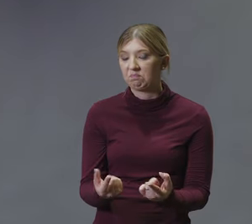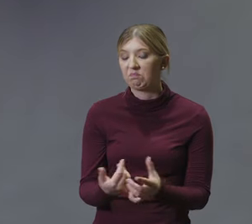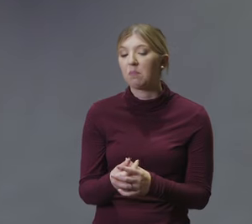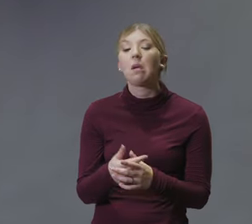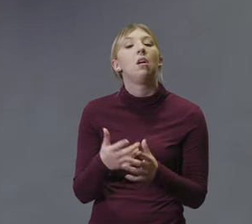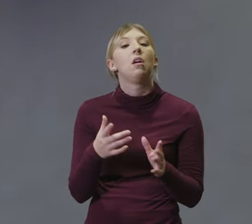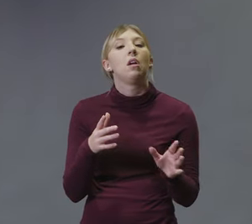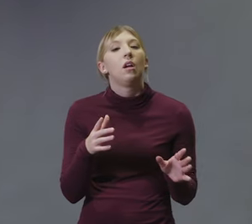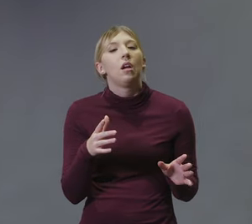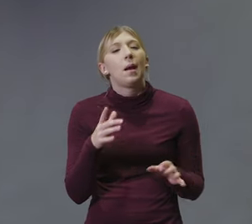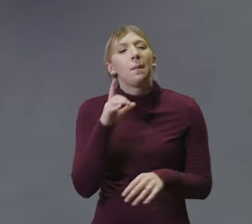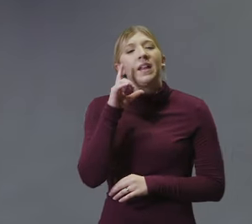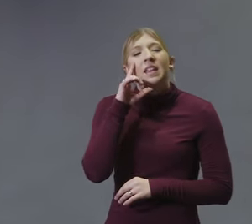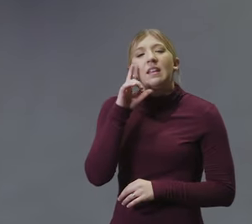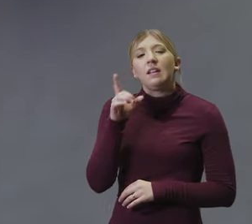But I think he